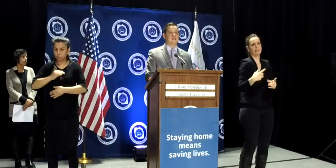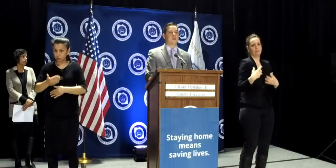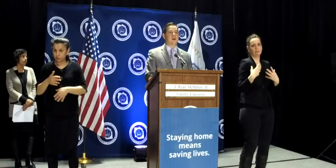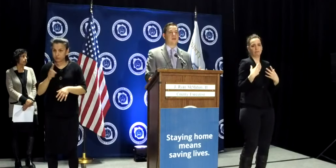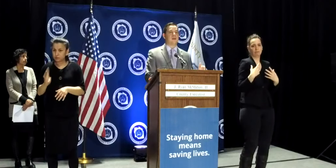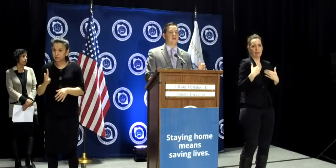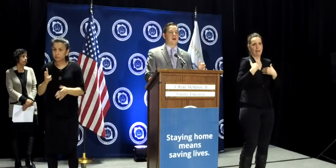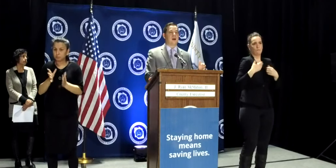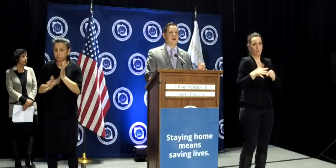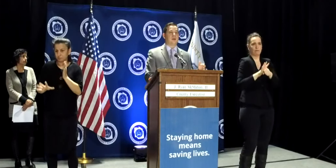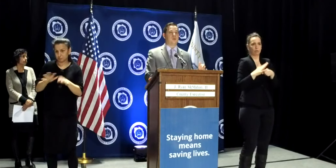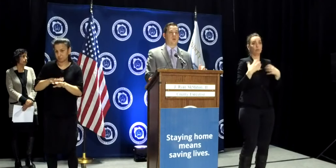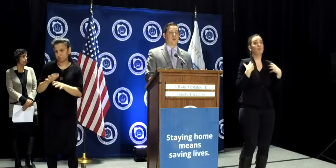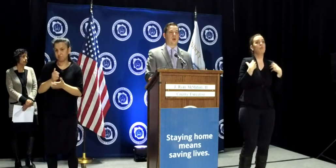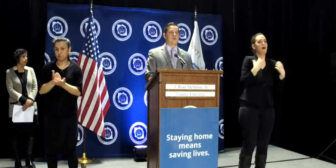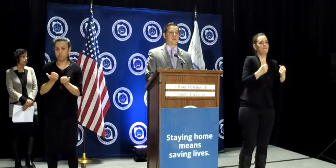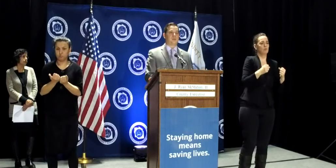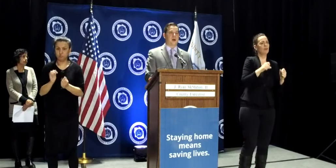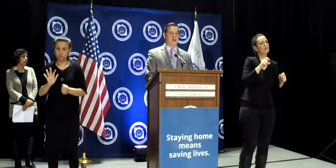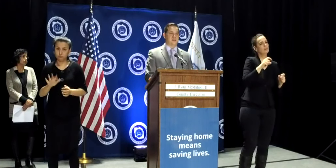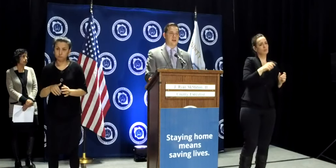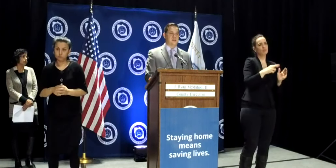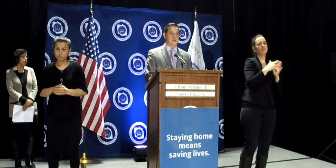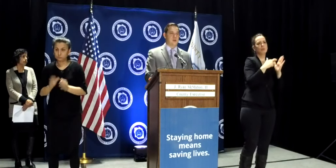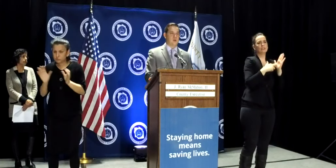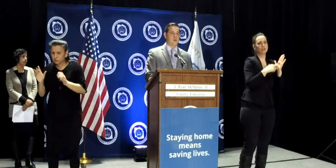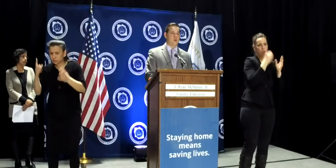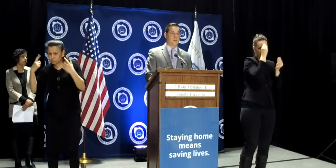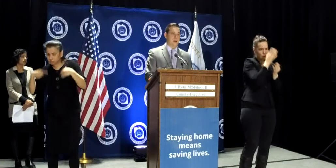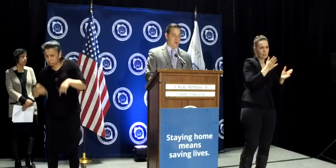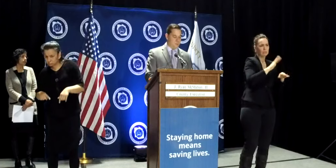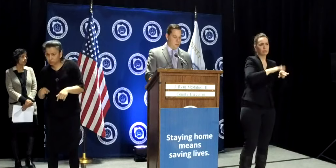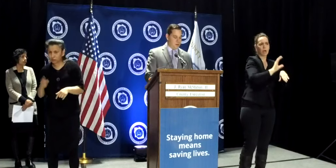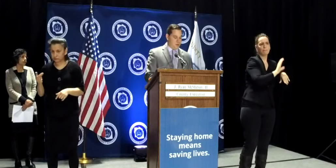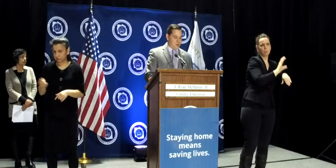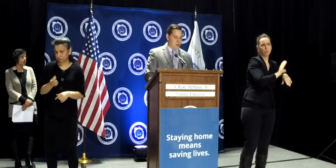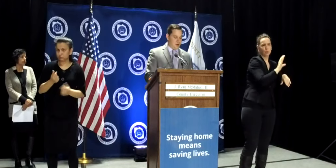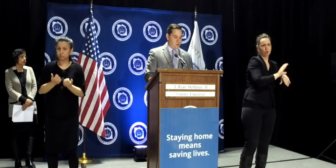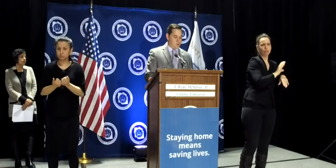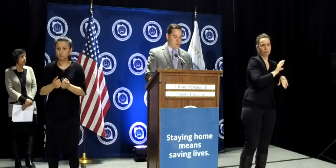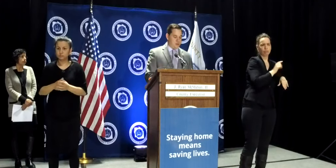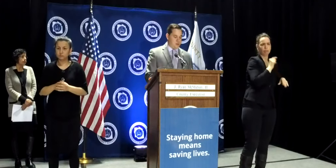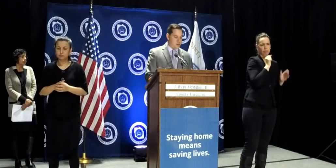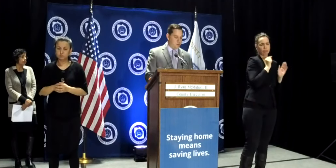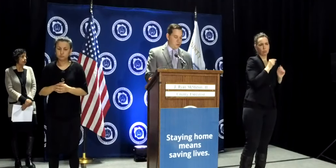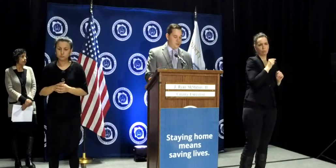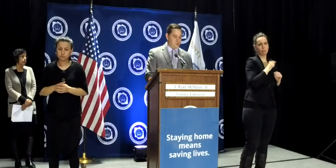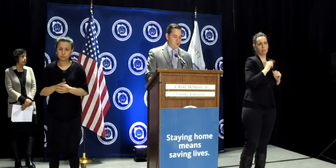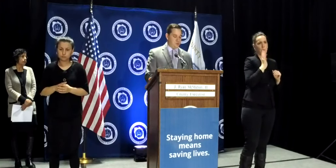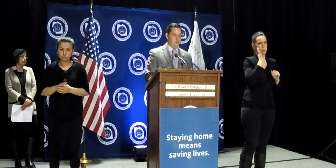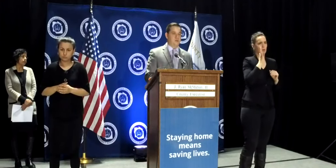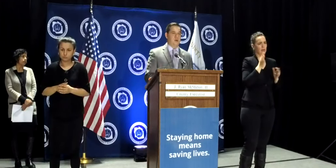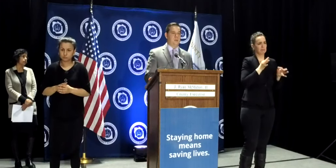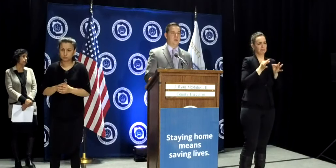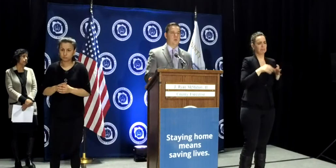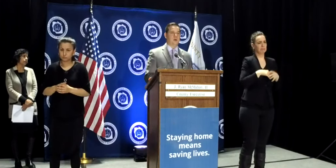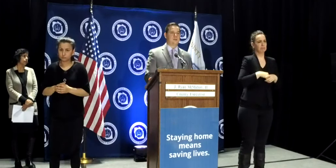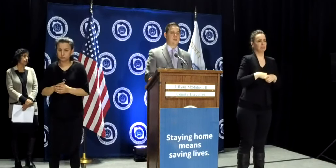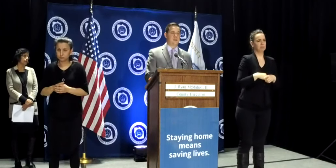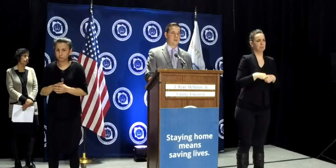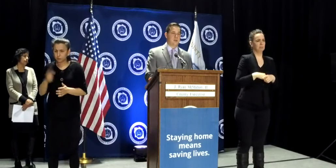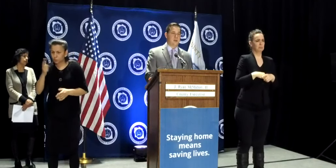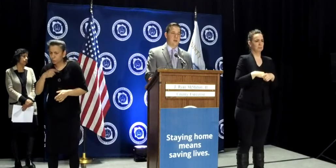help expedite your recovery process when you are better. Who can release you from